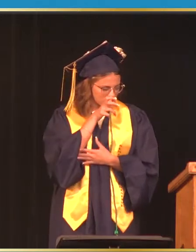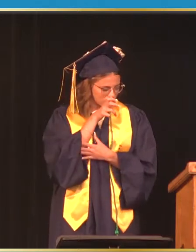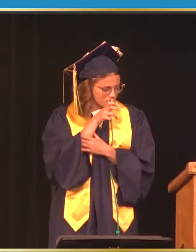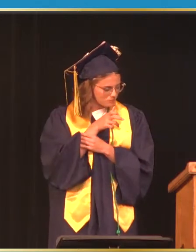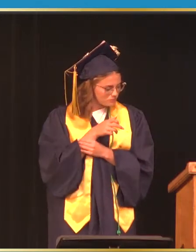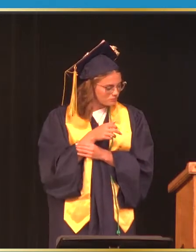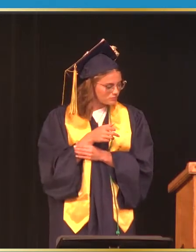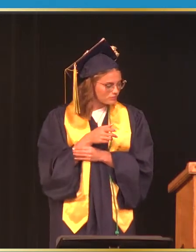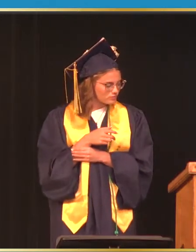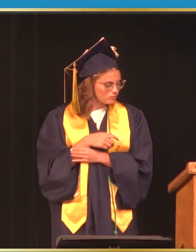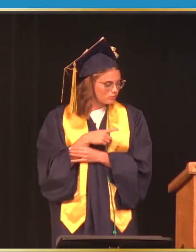bugs.